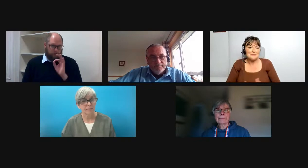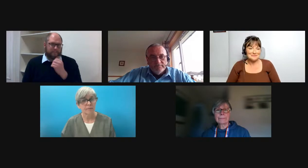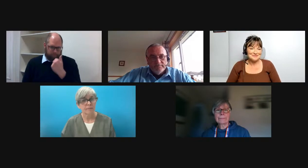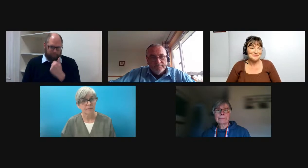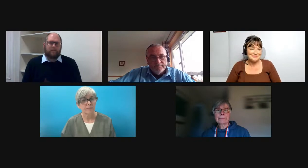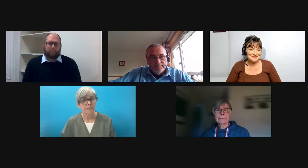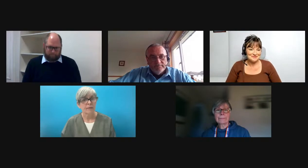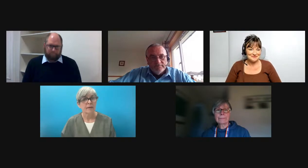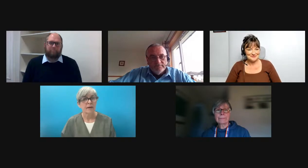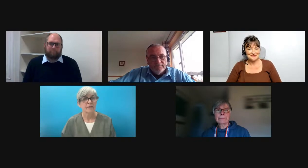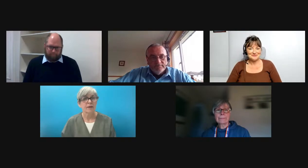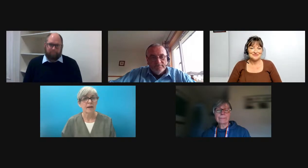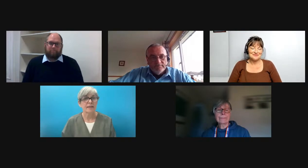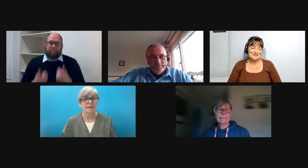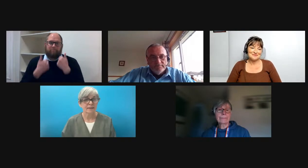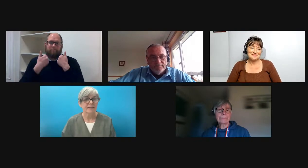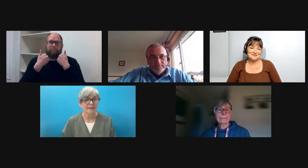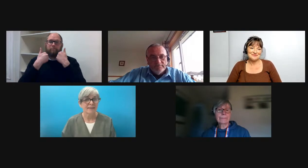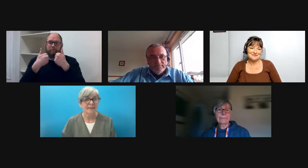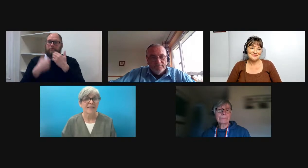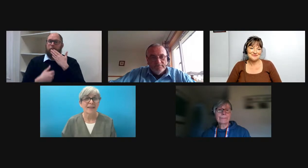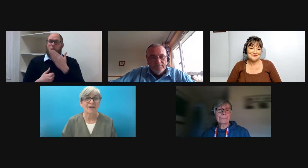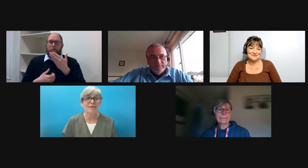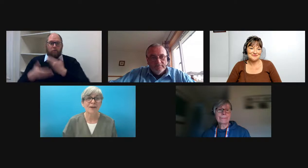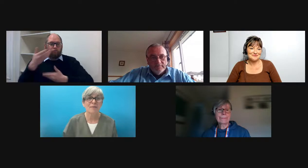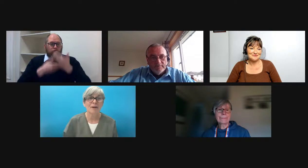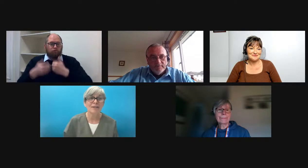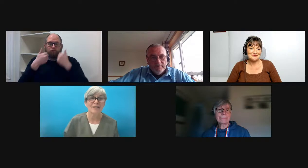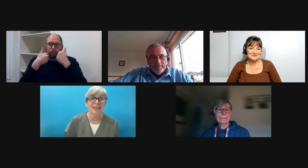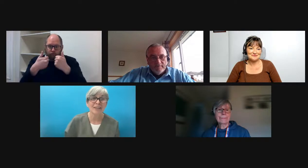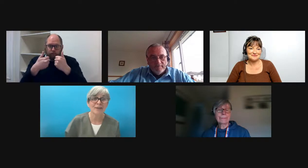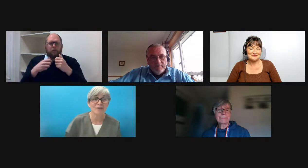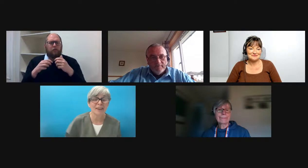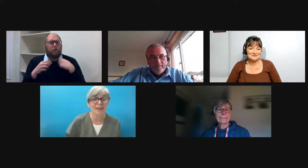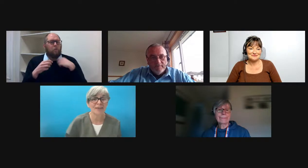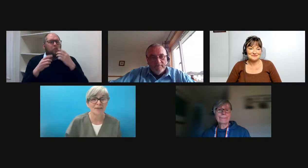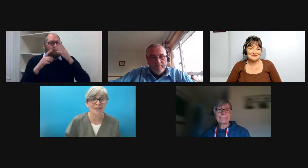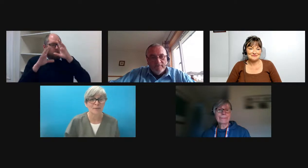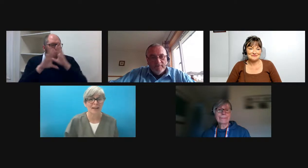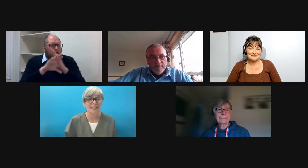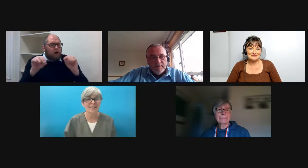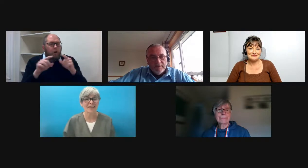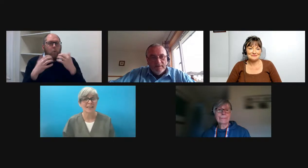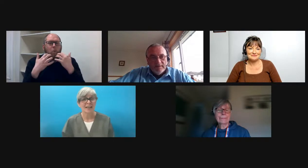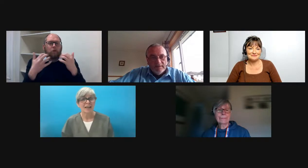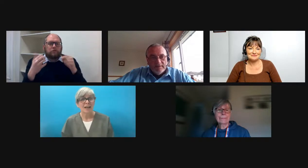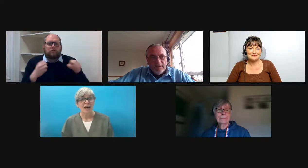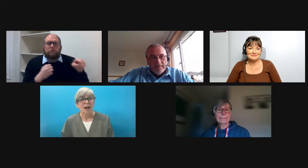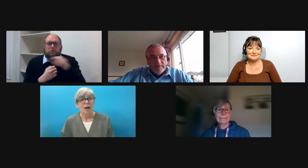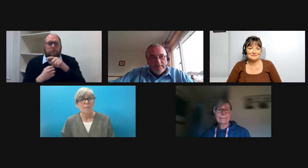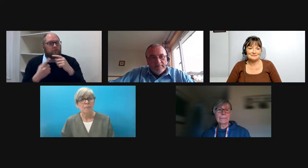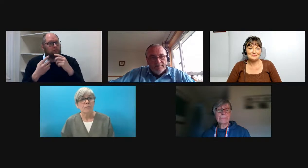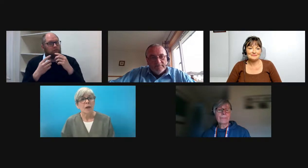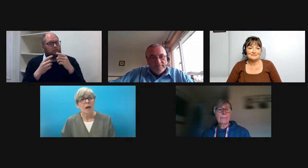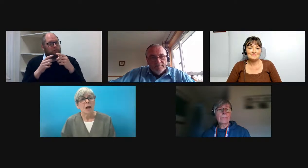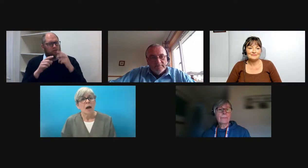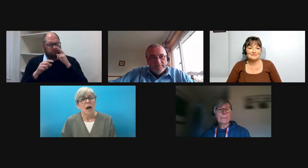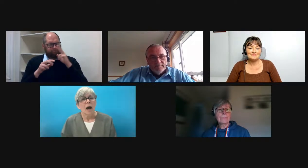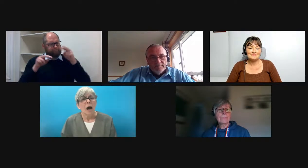Okay, that's great. Thank you very much. Thank you for that thorough explanation.